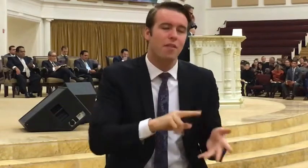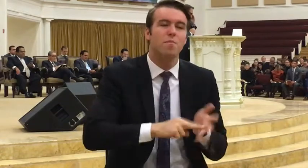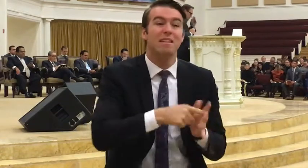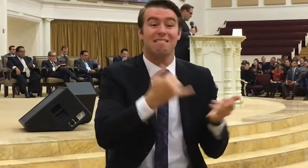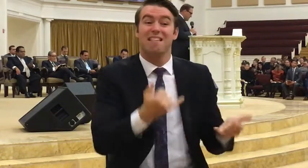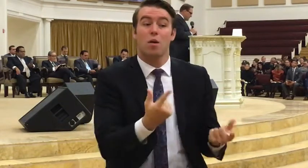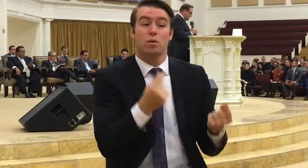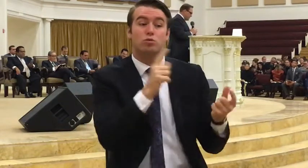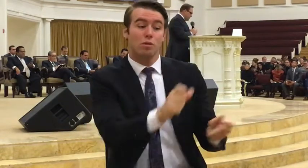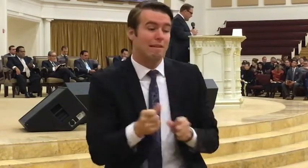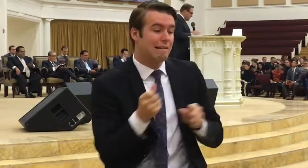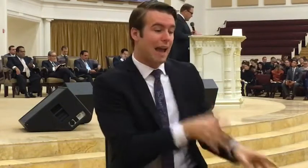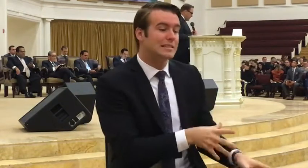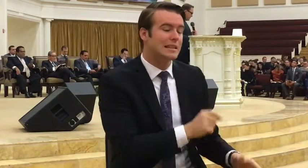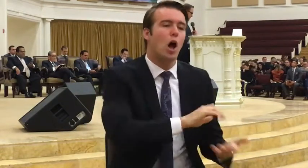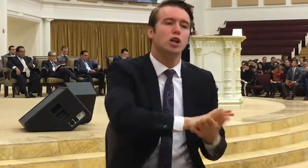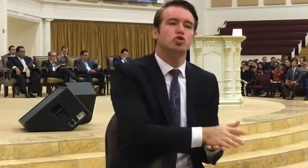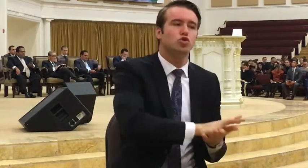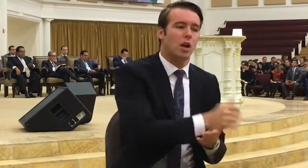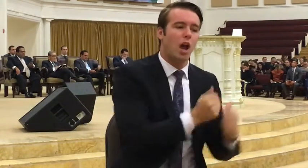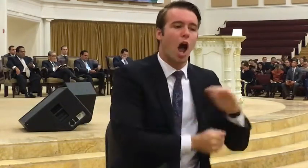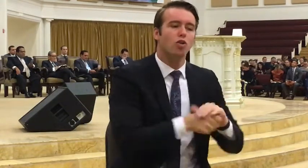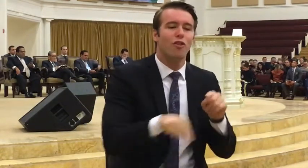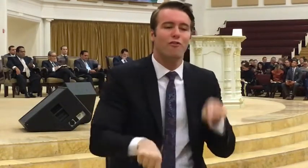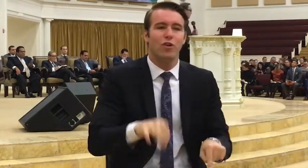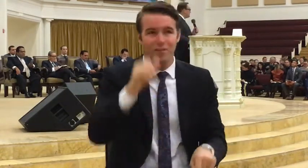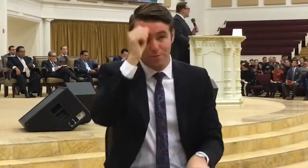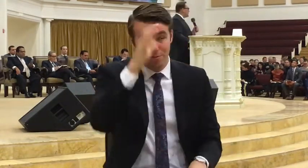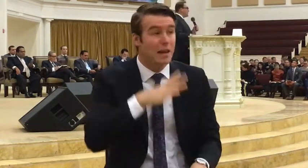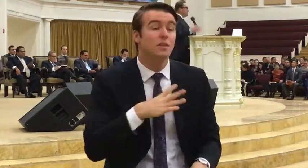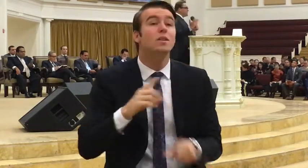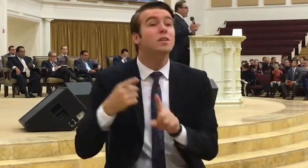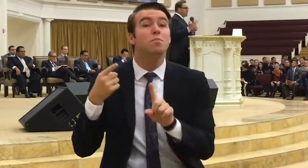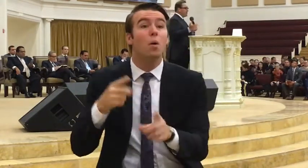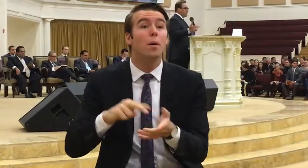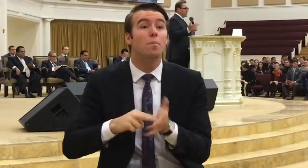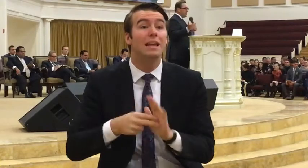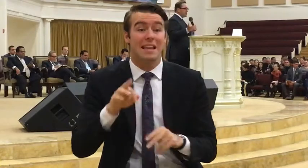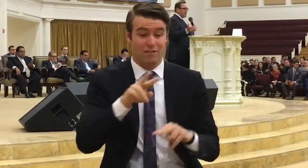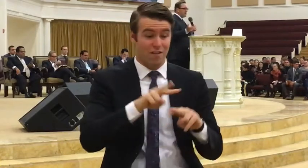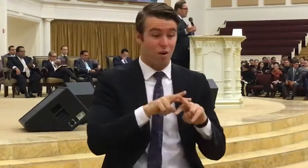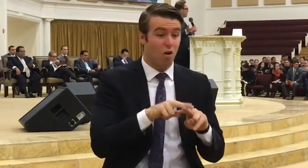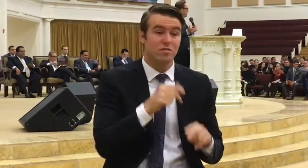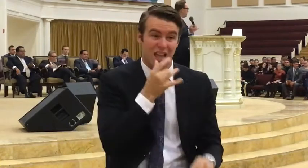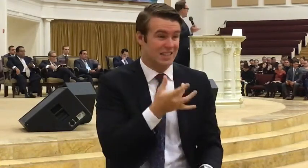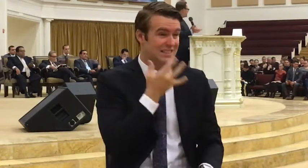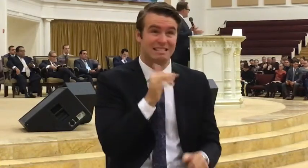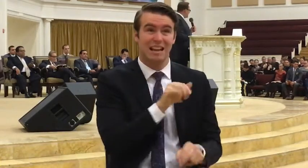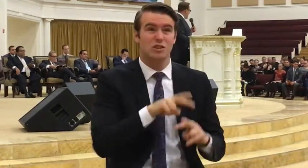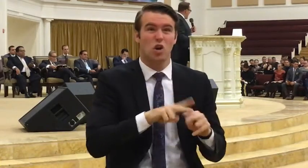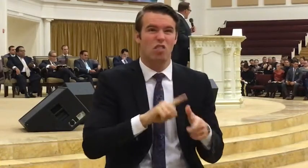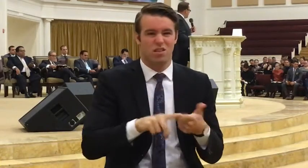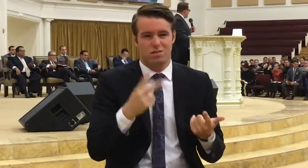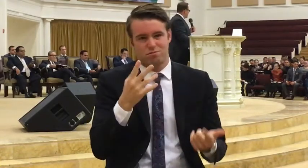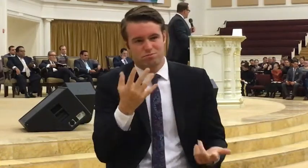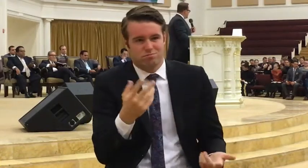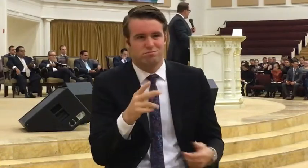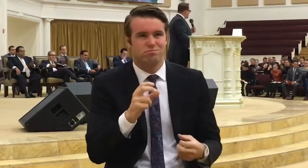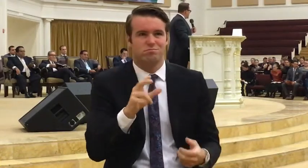out and to be trodden under the foot of men." In other words, if salt is not salty, what purpose does it